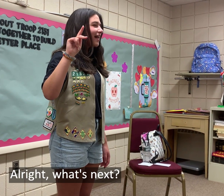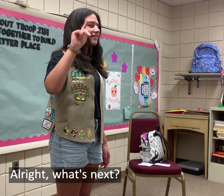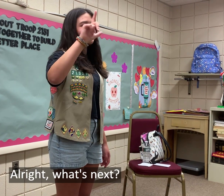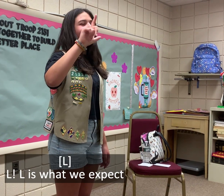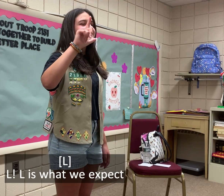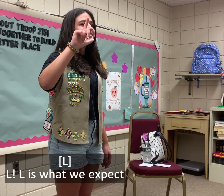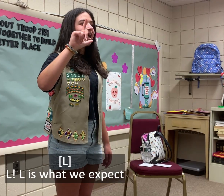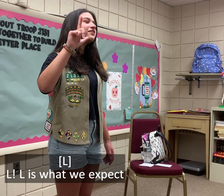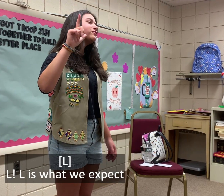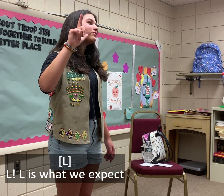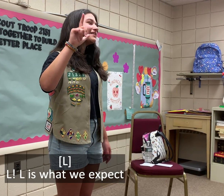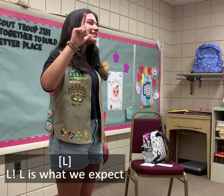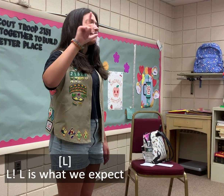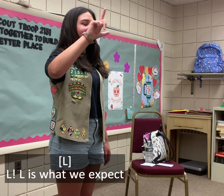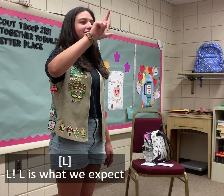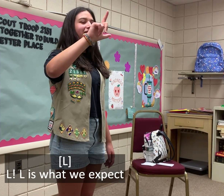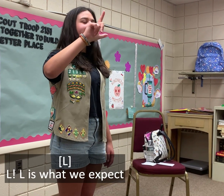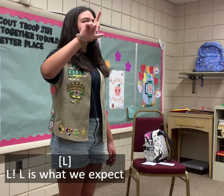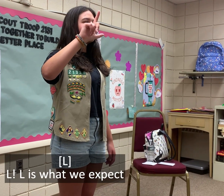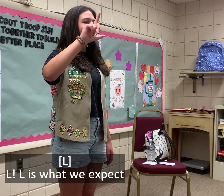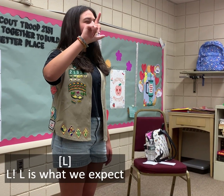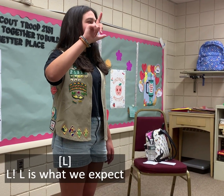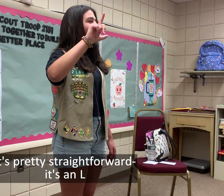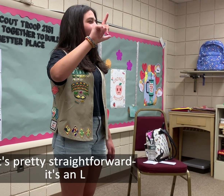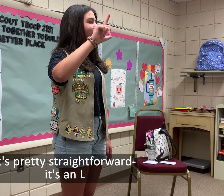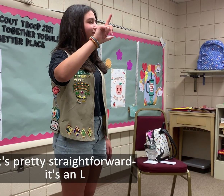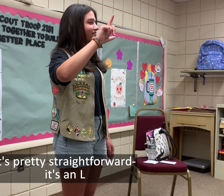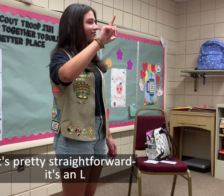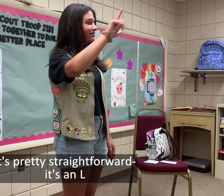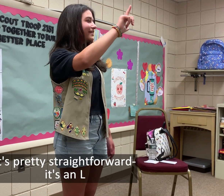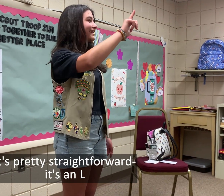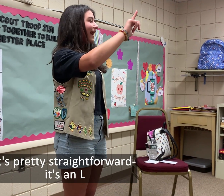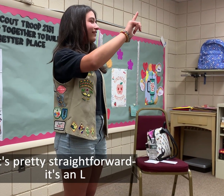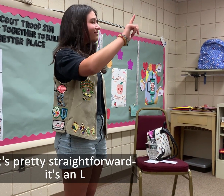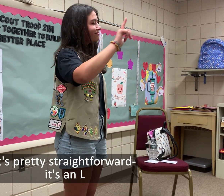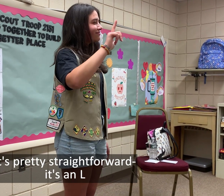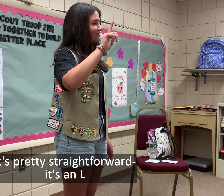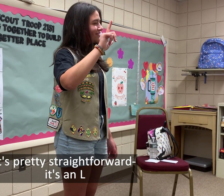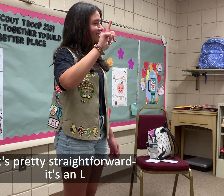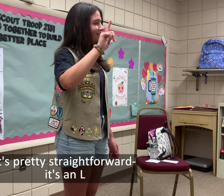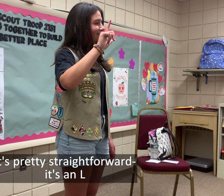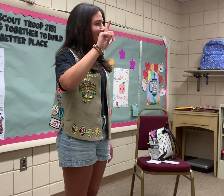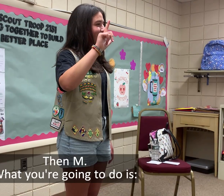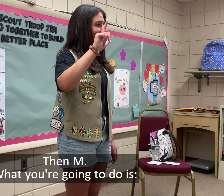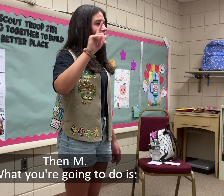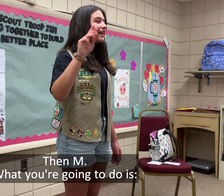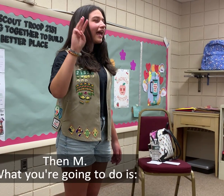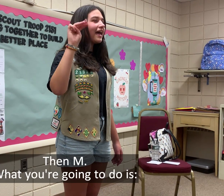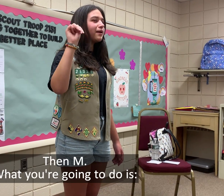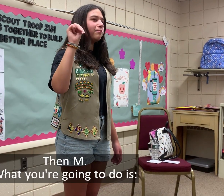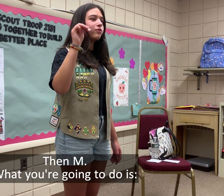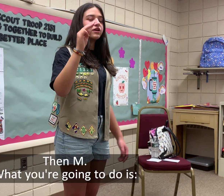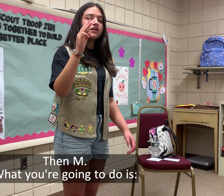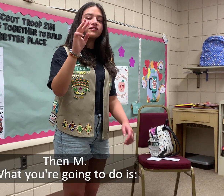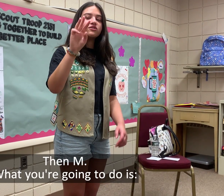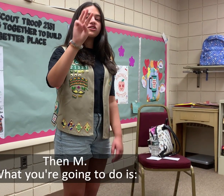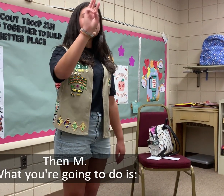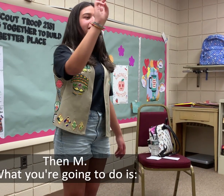L. L is what we expect. It's pretty straightforward. It's an L. Then M. What you're going to do is you're going to take your